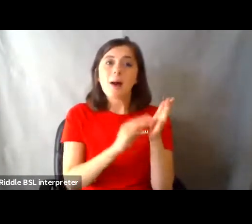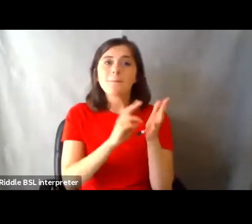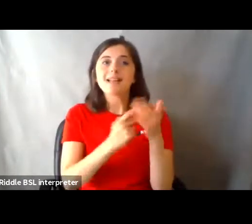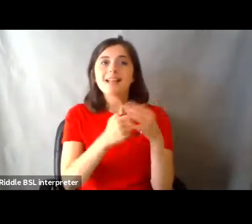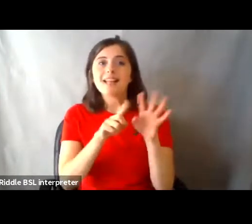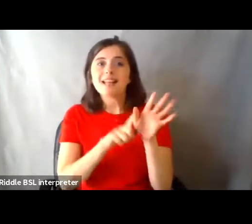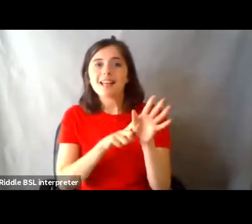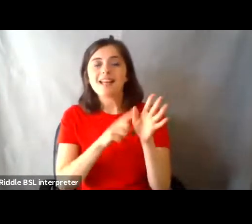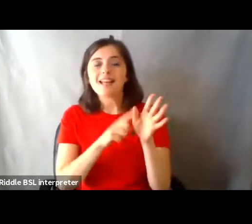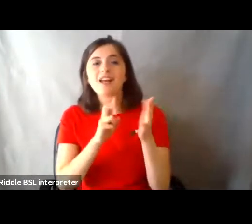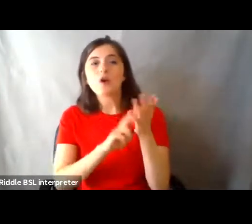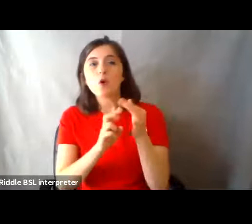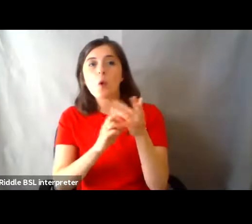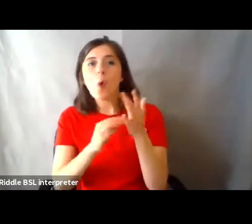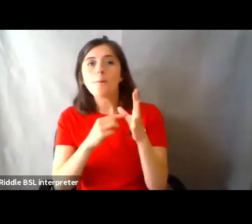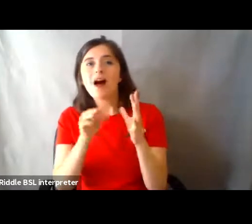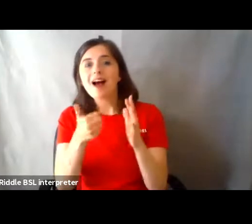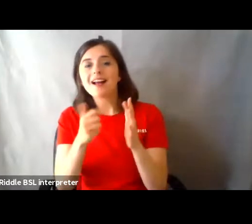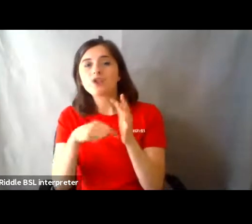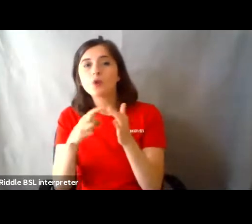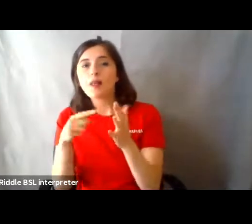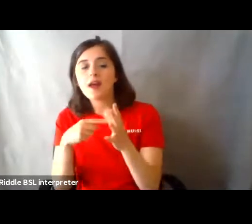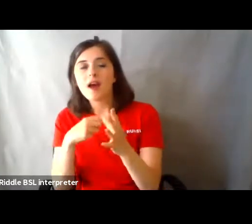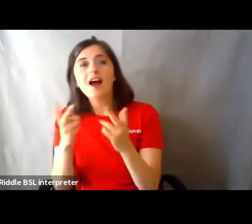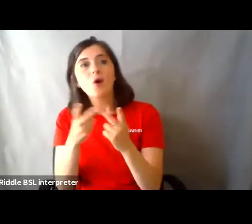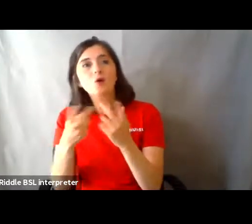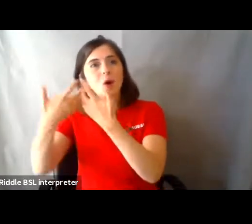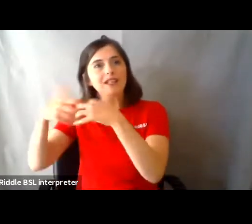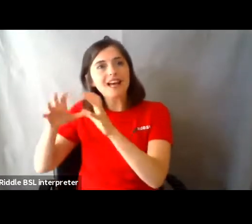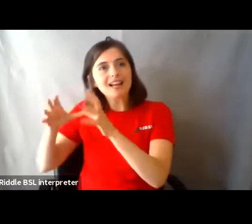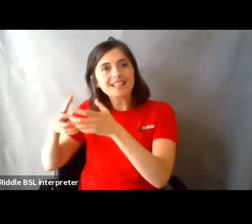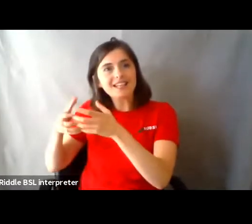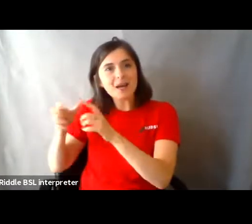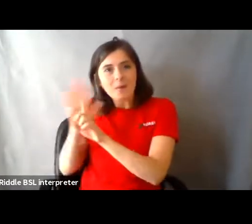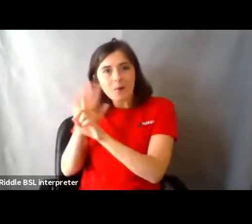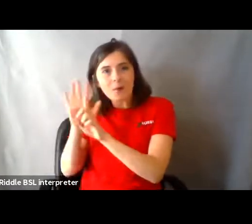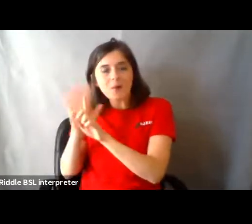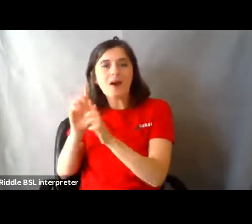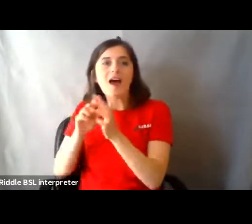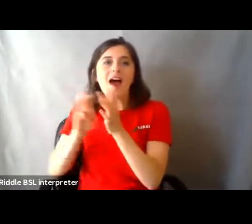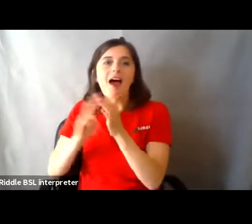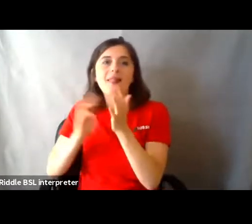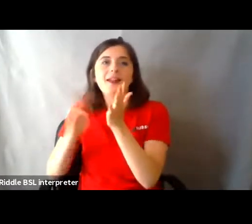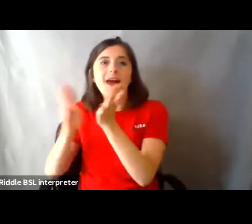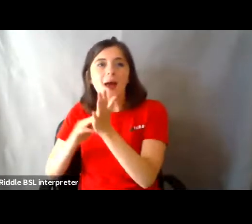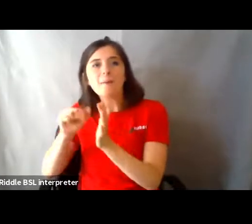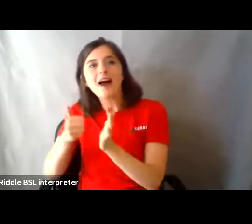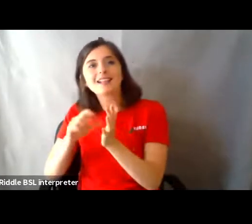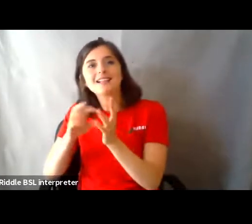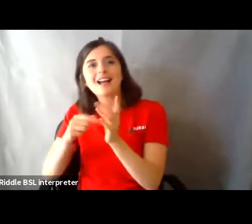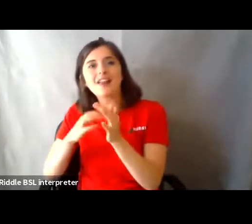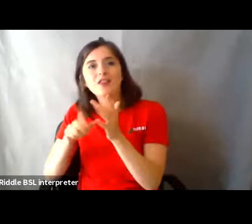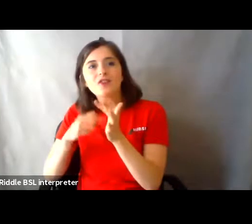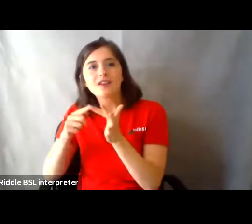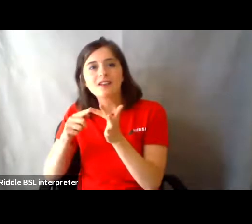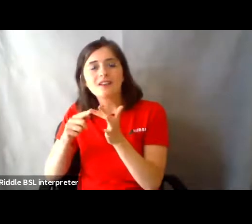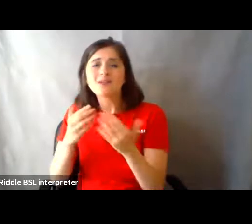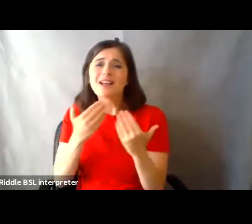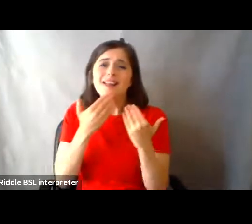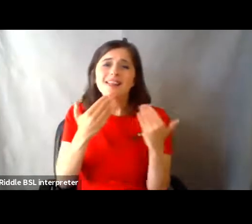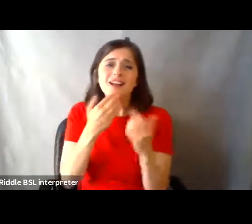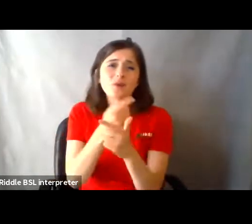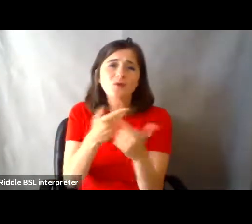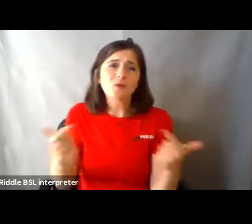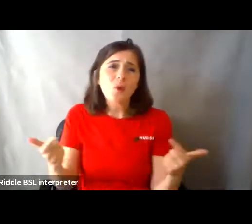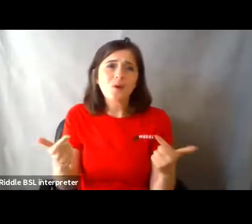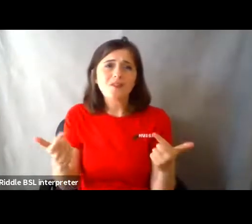also behind the scenes doing lots of work, Ellen and Catherine as well. And thanks to all of you for coming